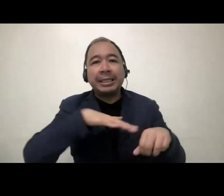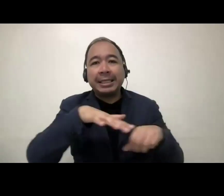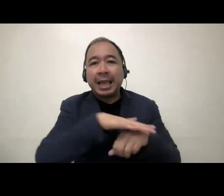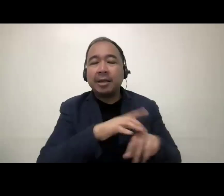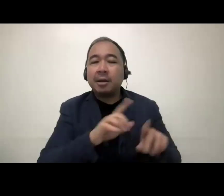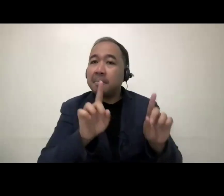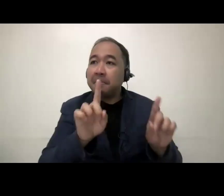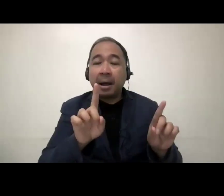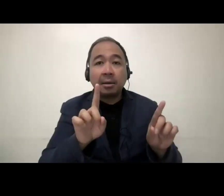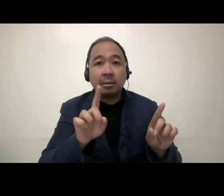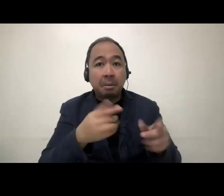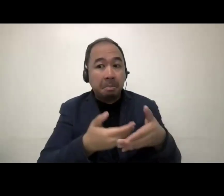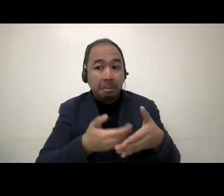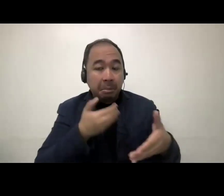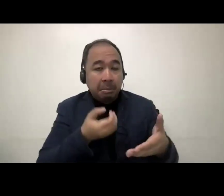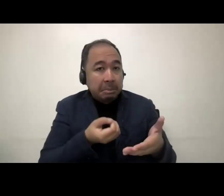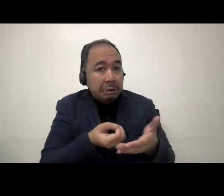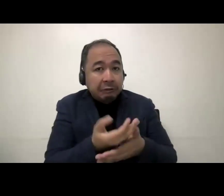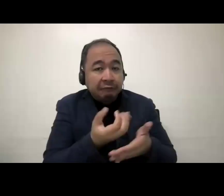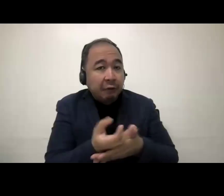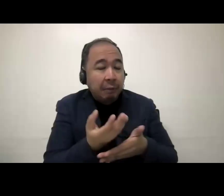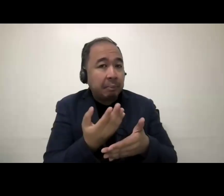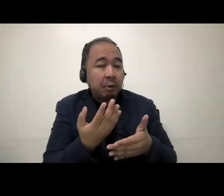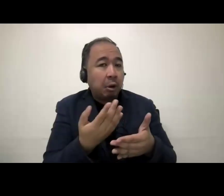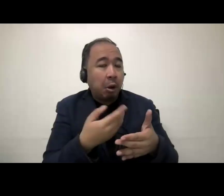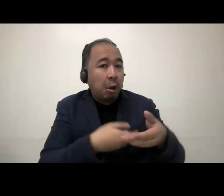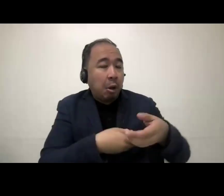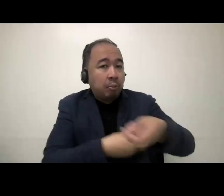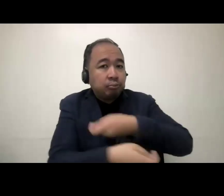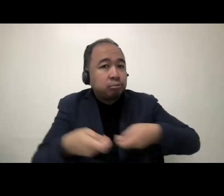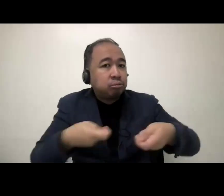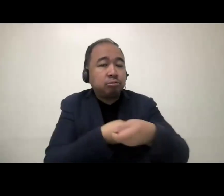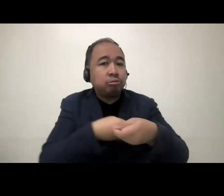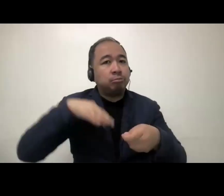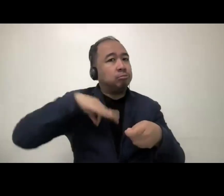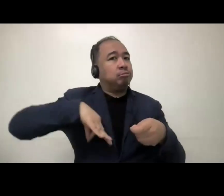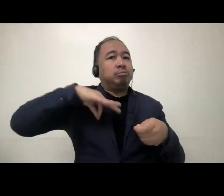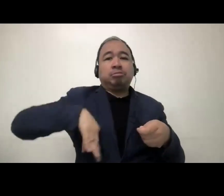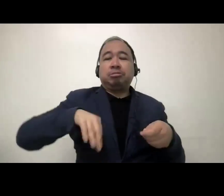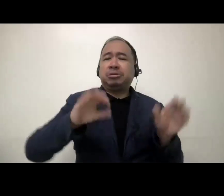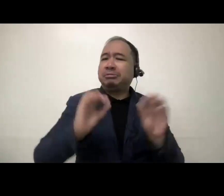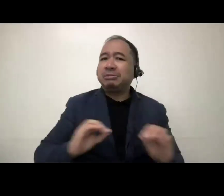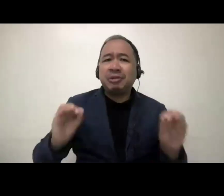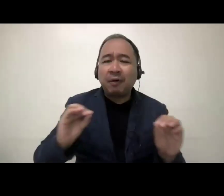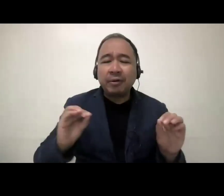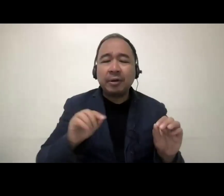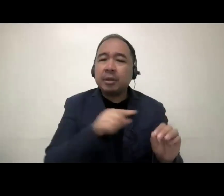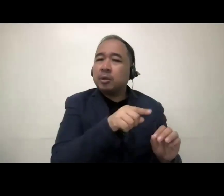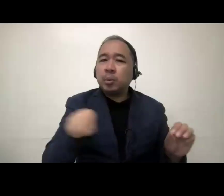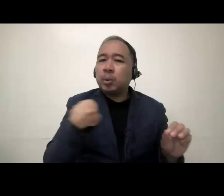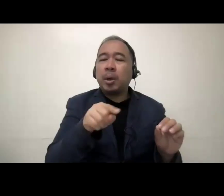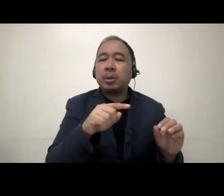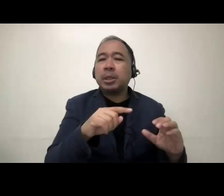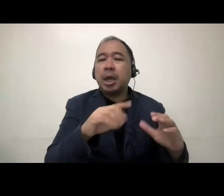providing any information and compensation, despite repeated pleas from the